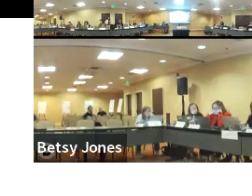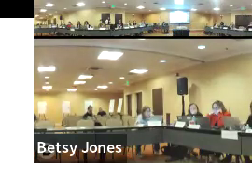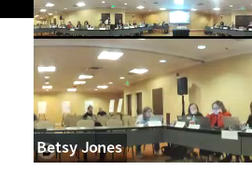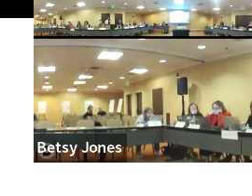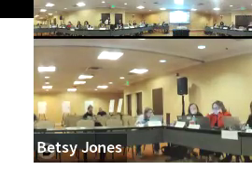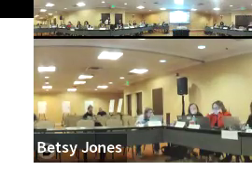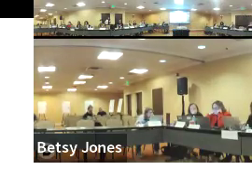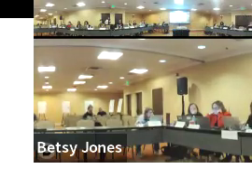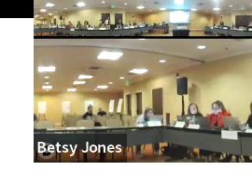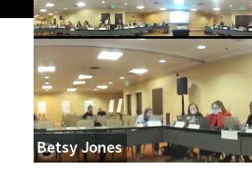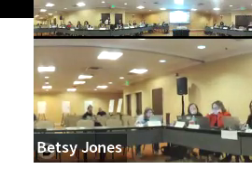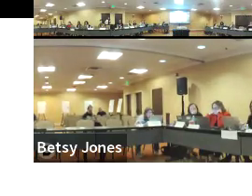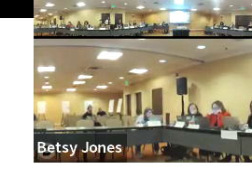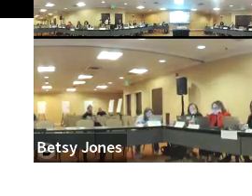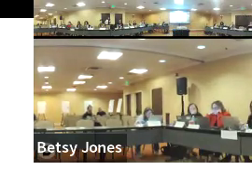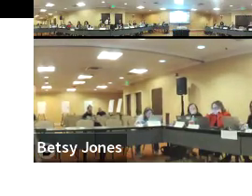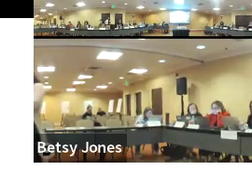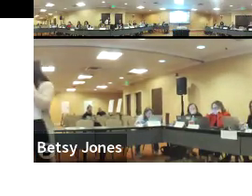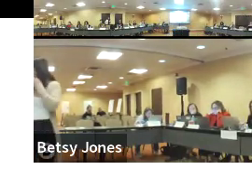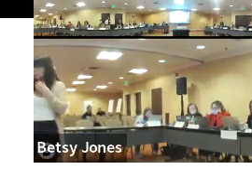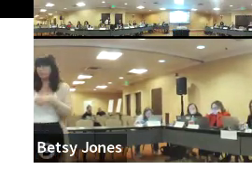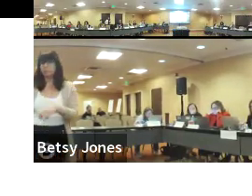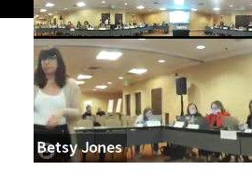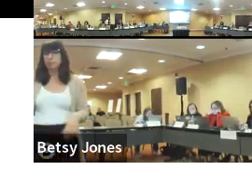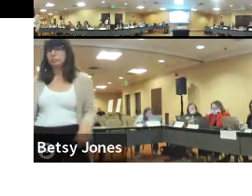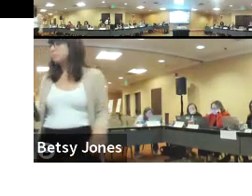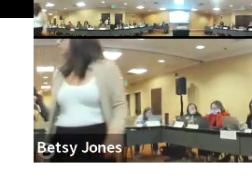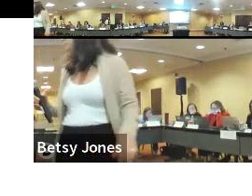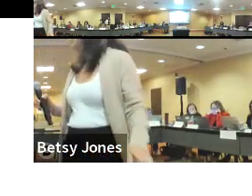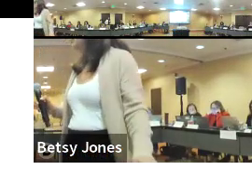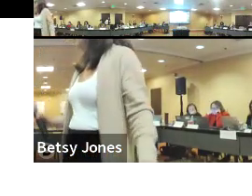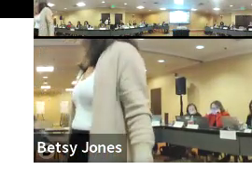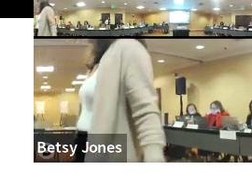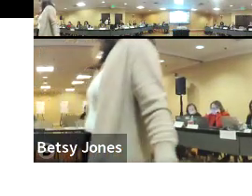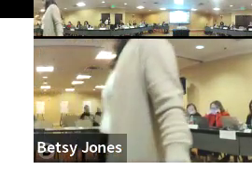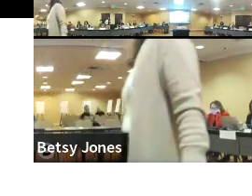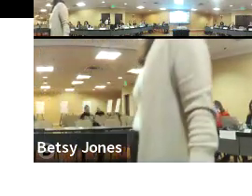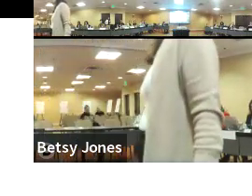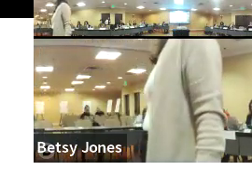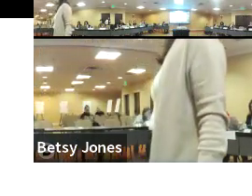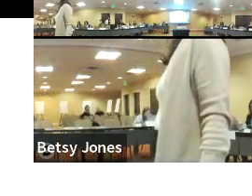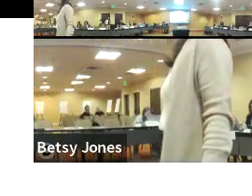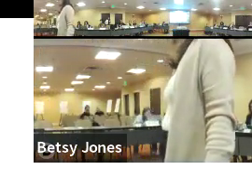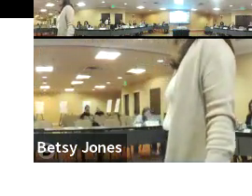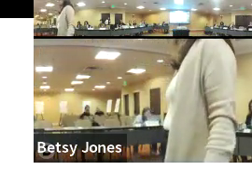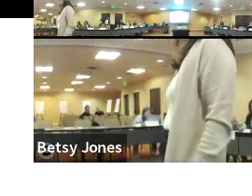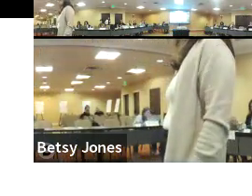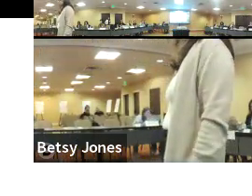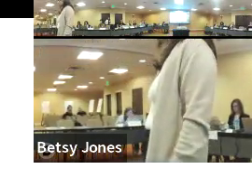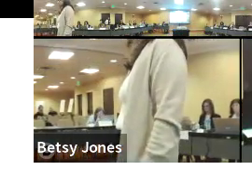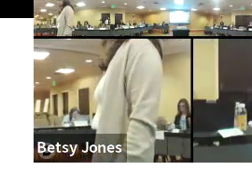I didn't put this up here, but as I'm listening to the conversation, I'm reflecting that the conversations about